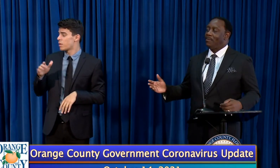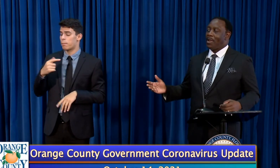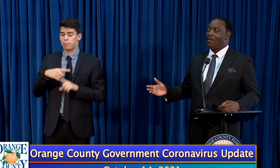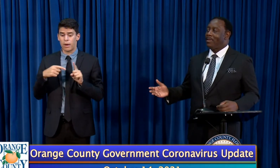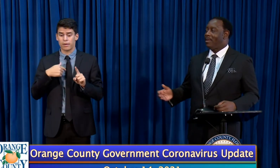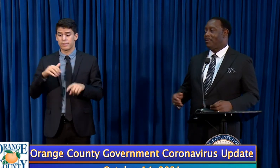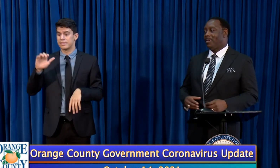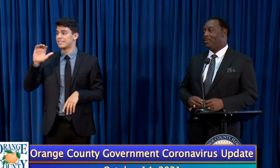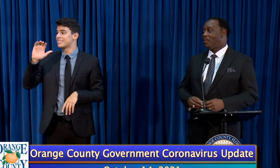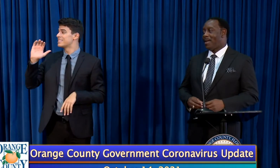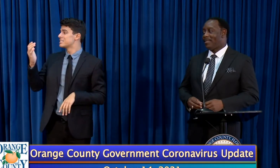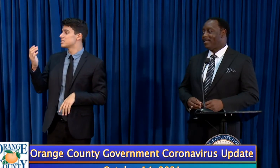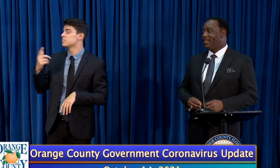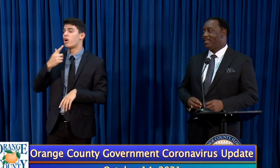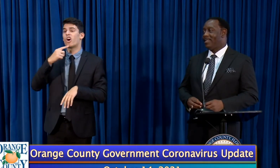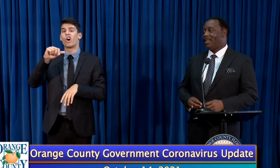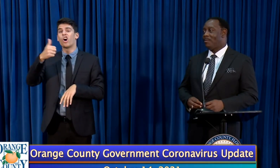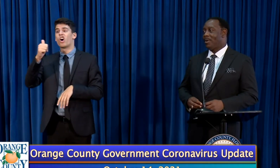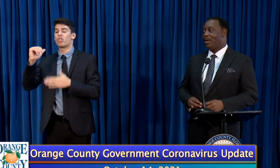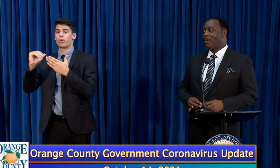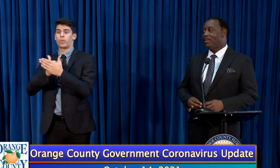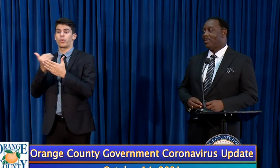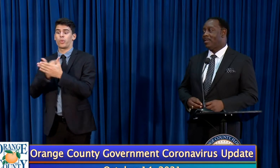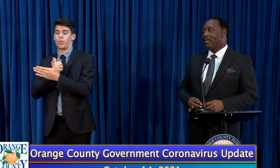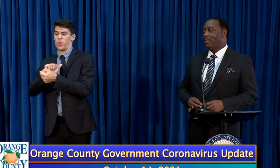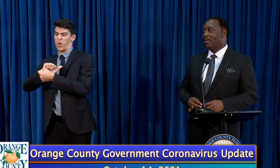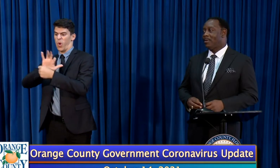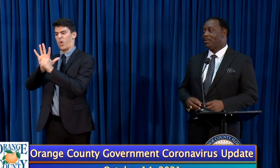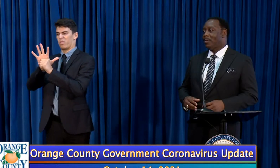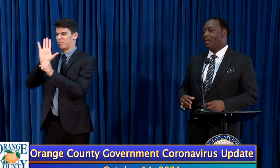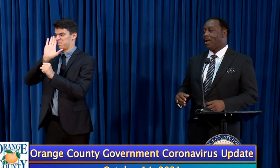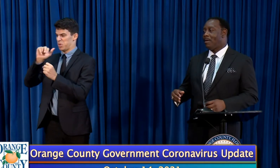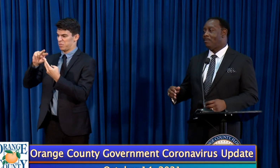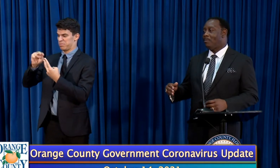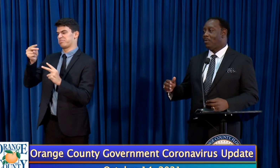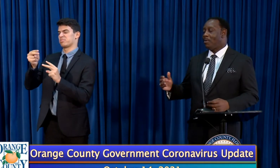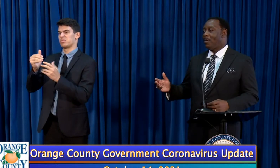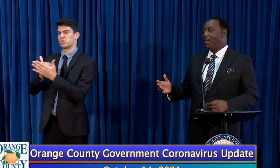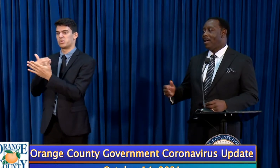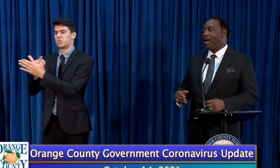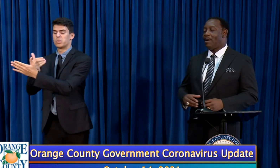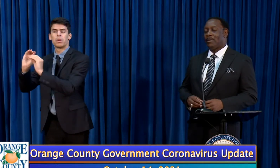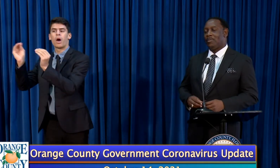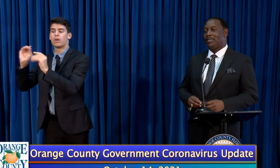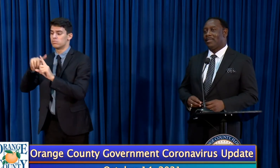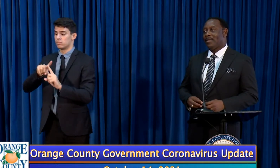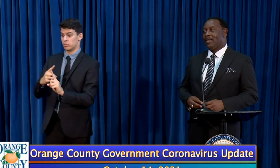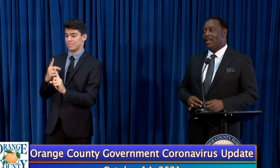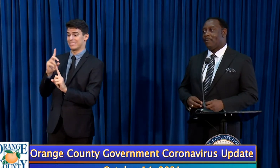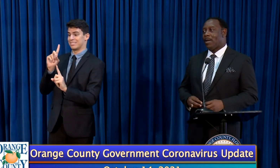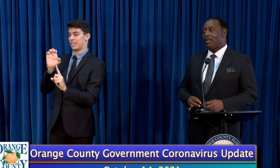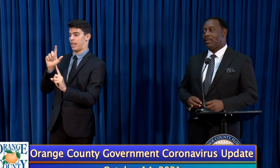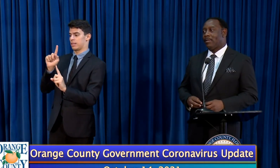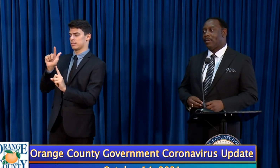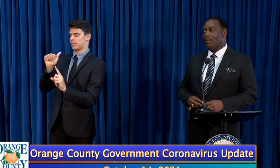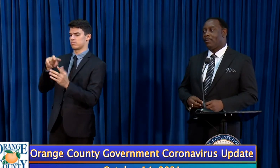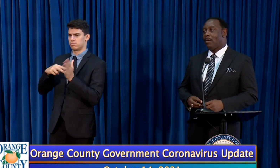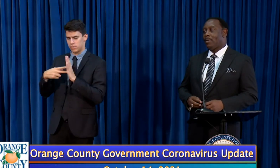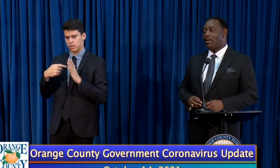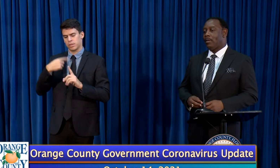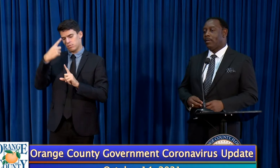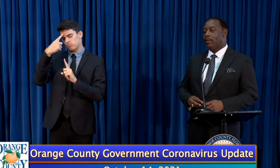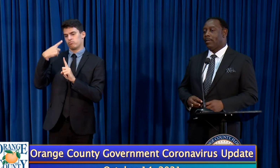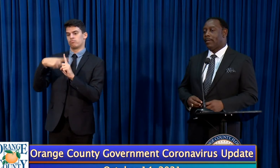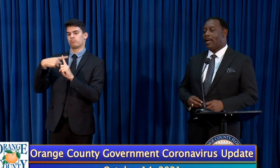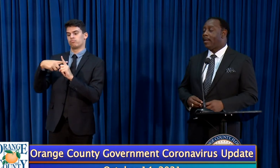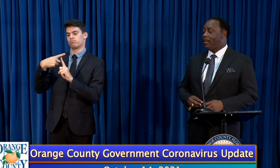other variant on the horizon that will cause us any concern. So I am very optimistic about this